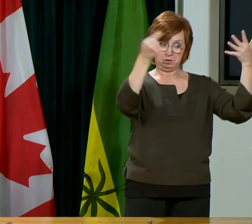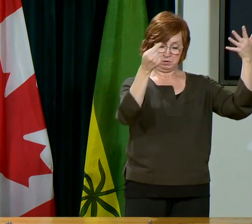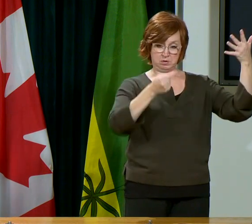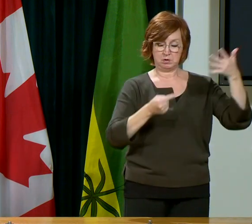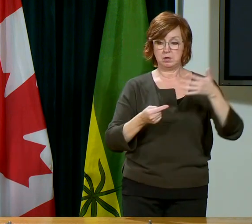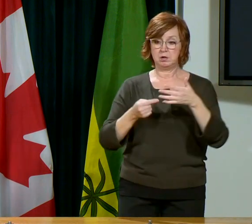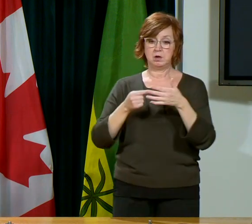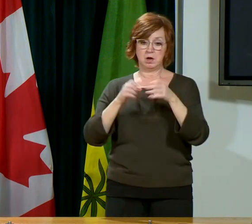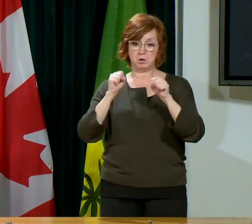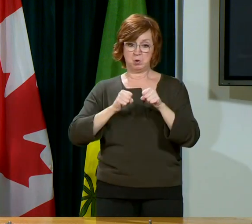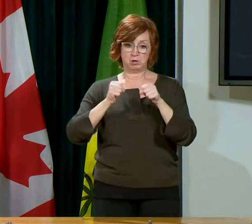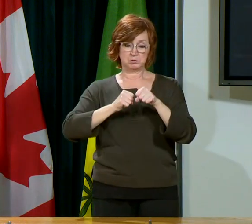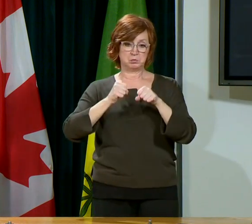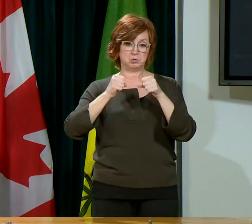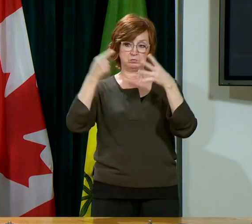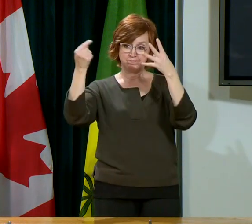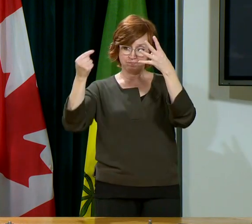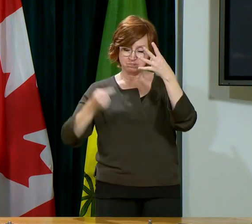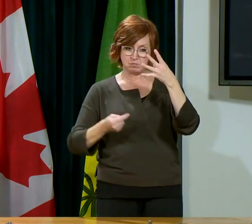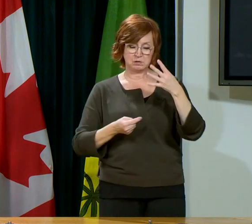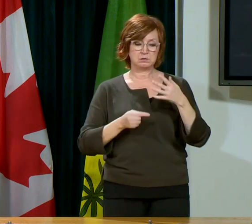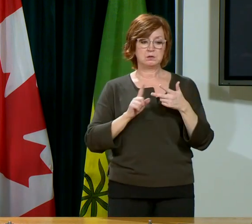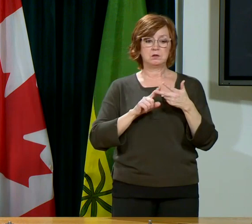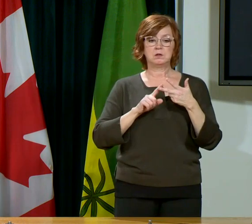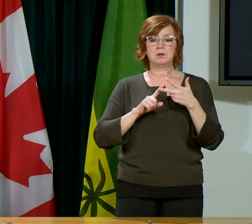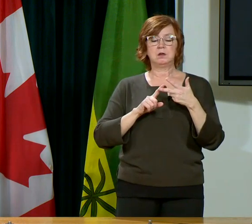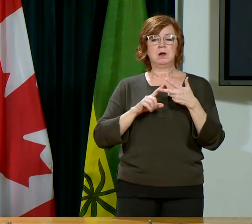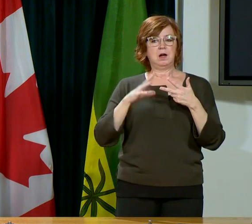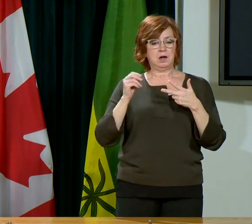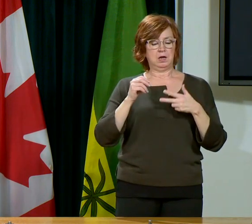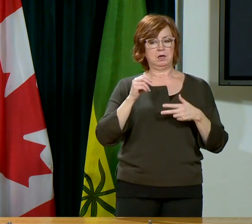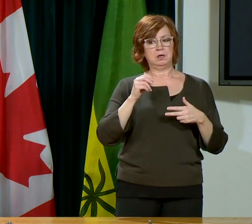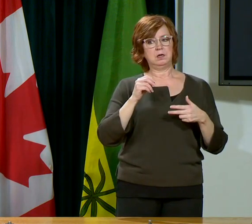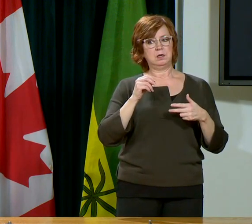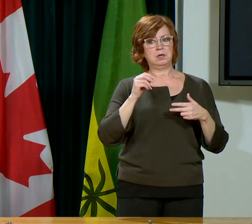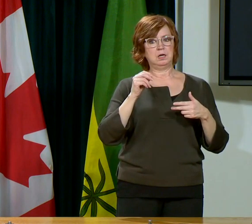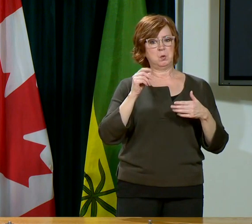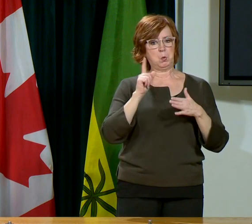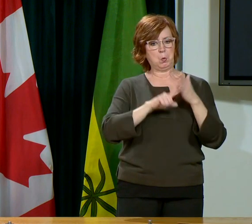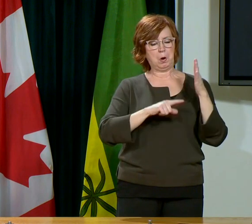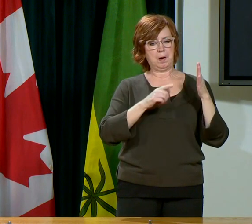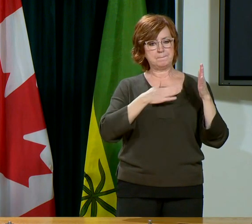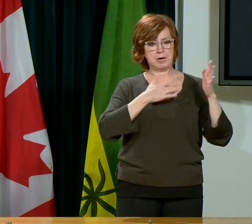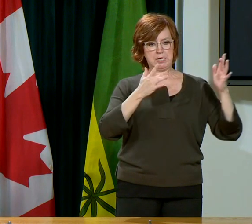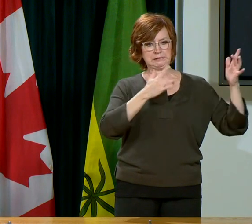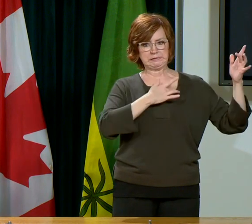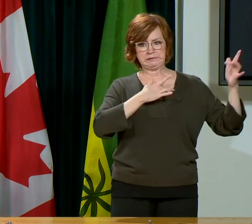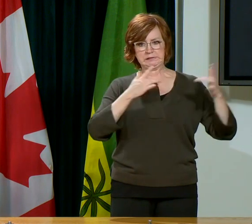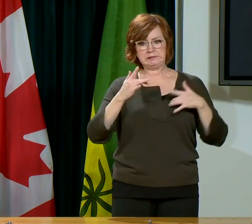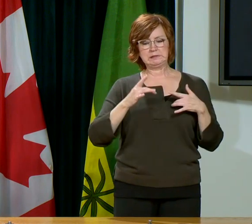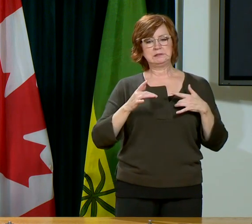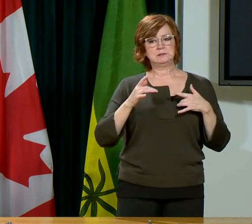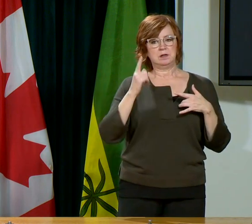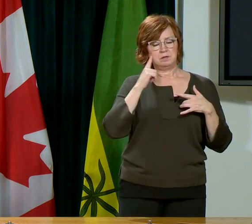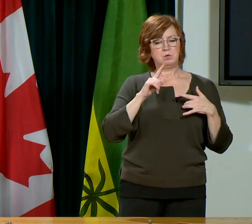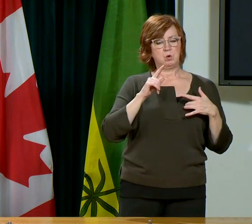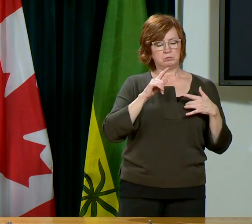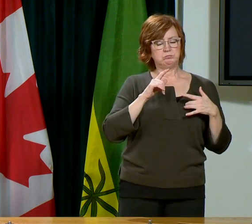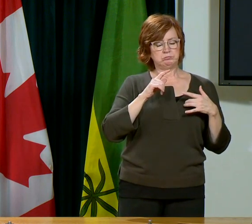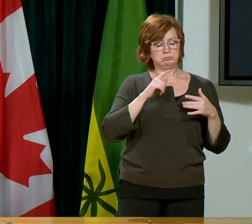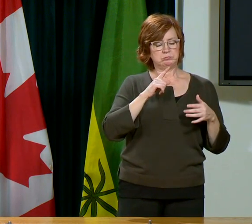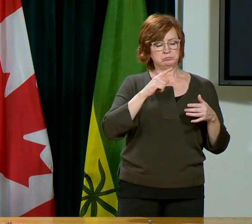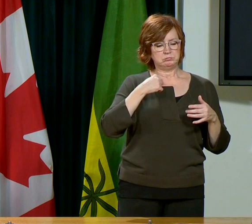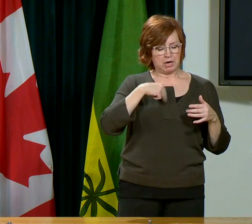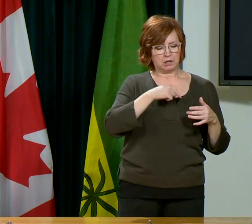been some of the concerns from not just Saskatchewan but other jurisdictions. So obviously, if you're in your own vehicle, you and your